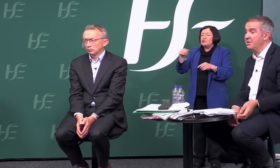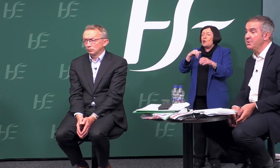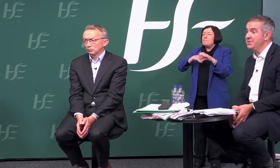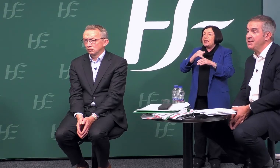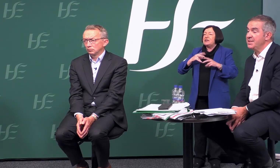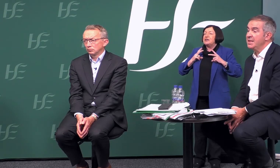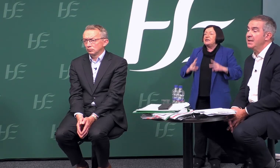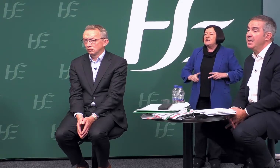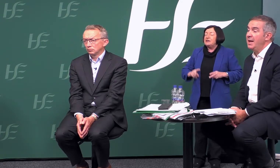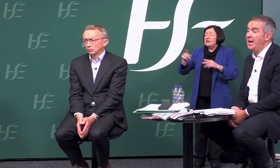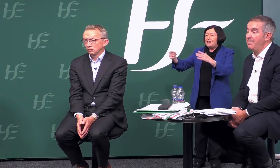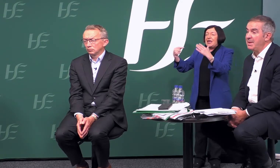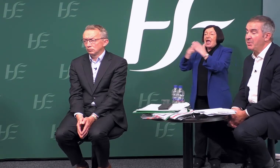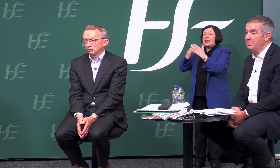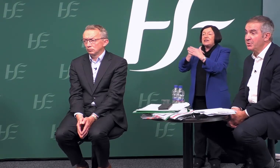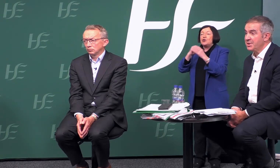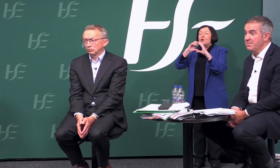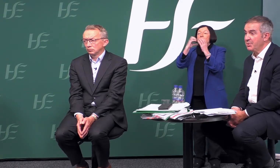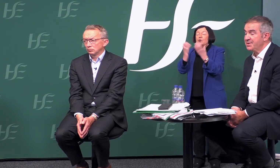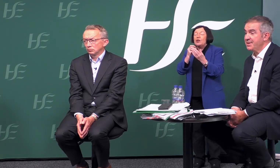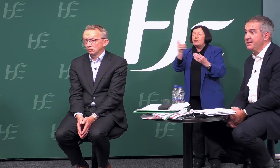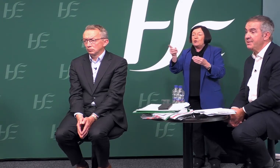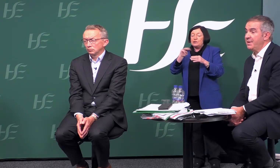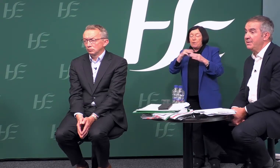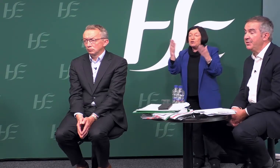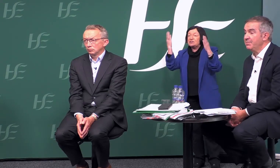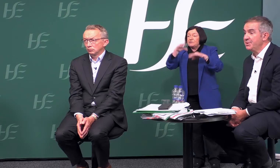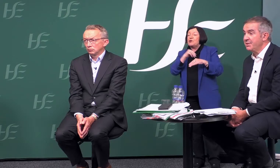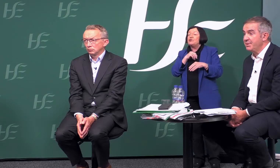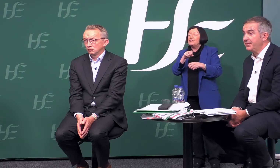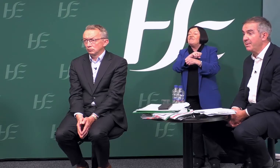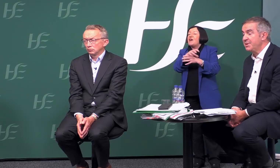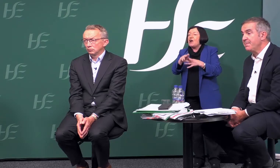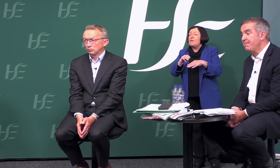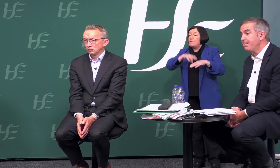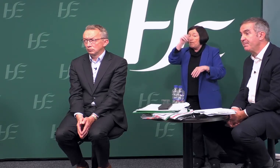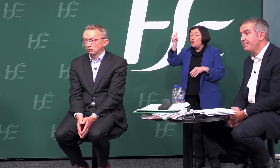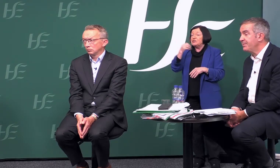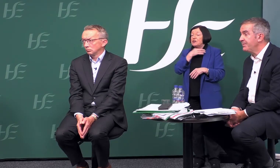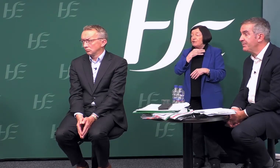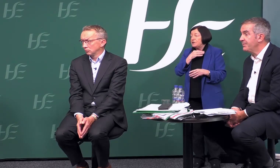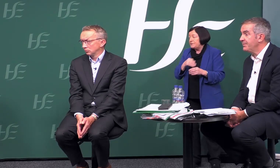of the ethnic communities and people who are most exposed to the virus, most at risk from